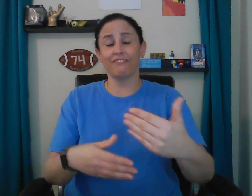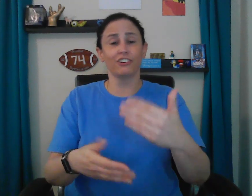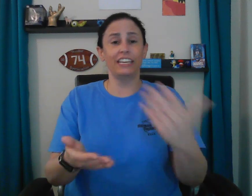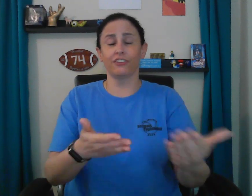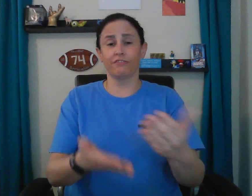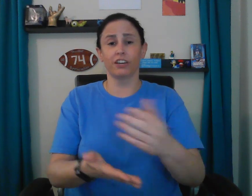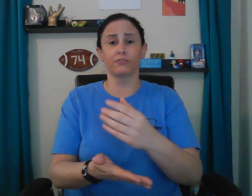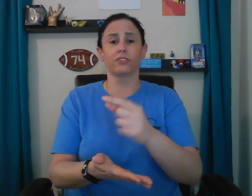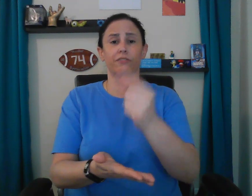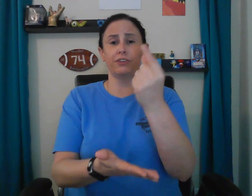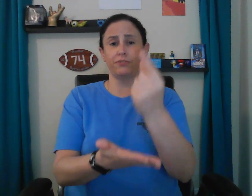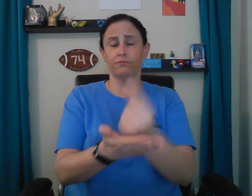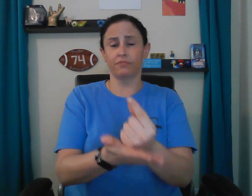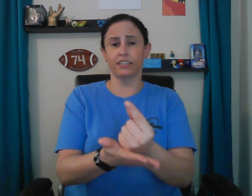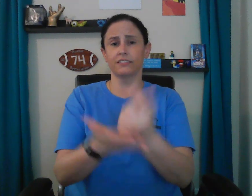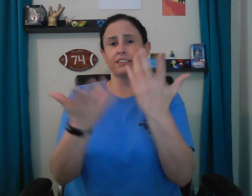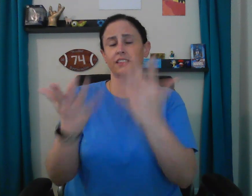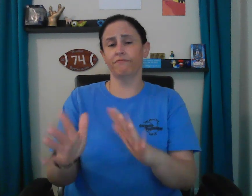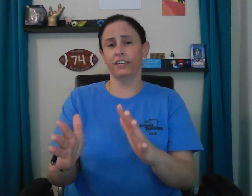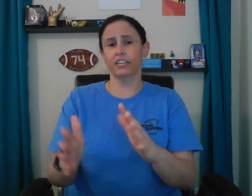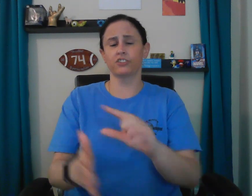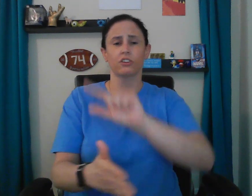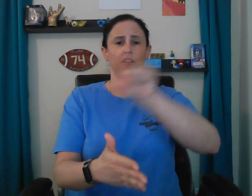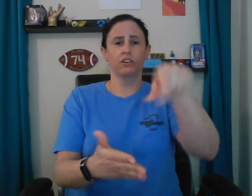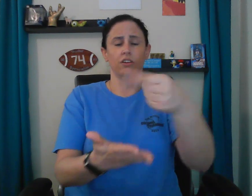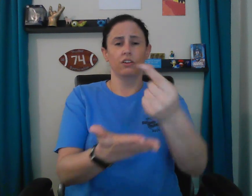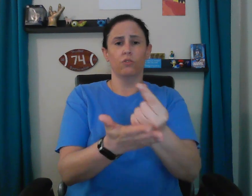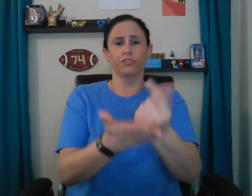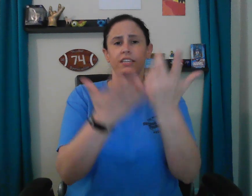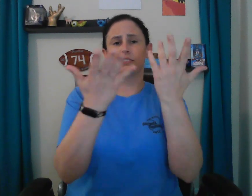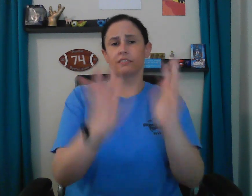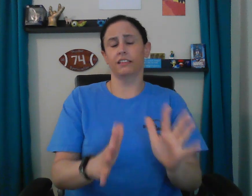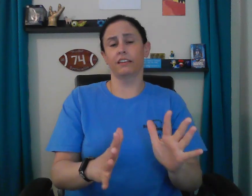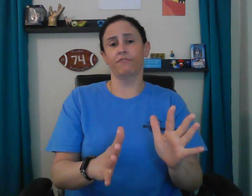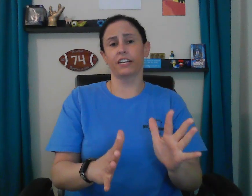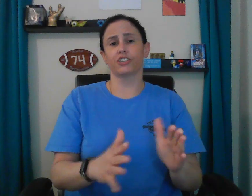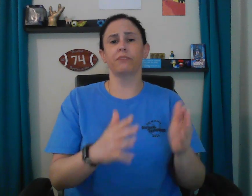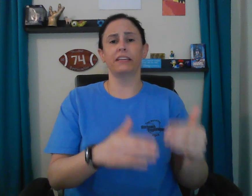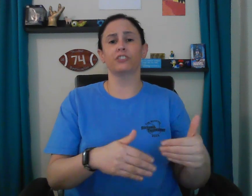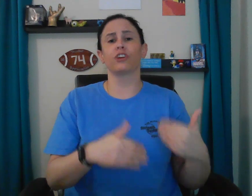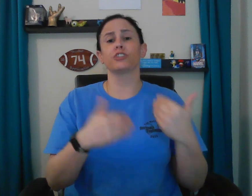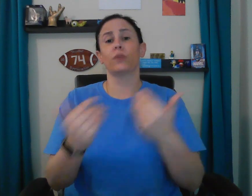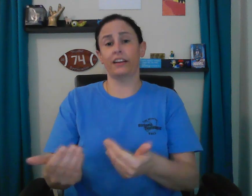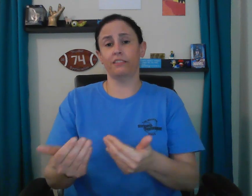after either of those, so if you do this and then finish, or this and then finish, it means graduated.